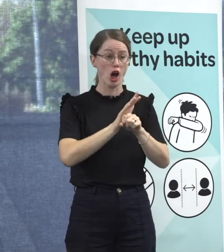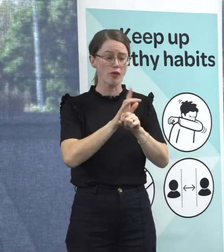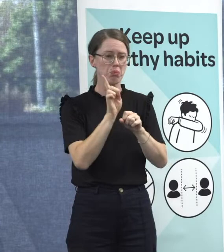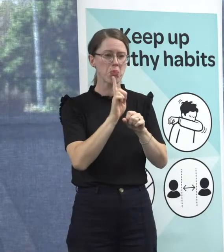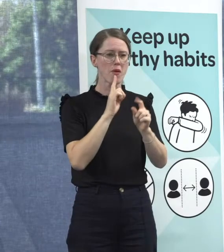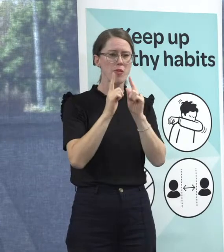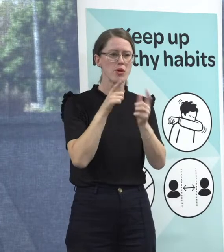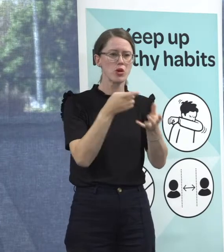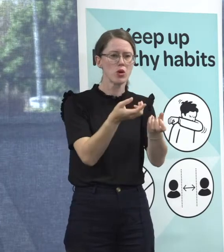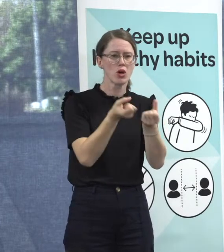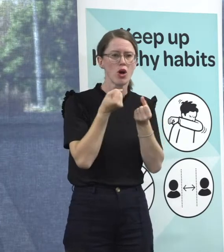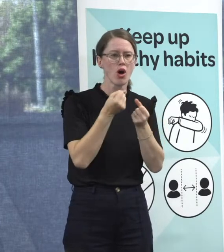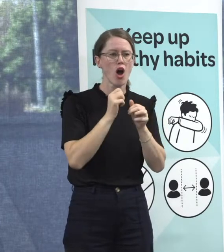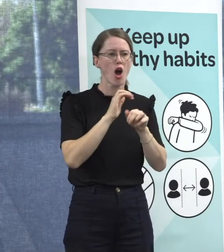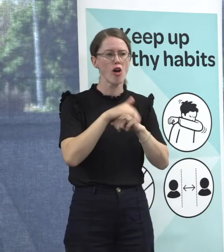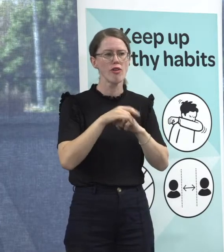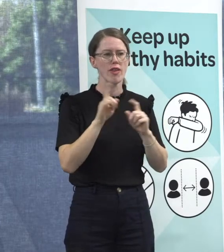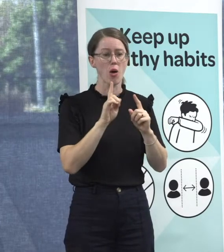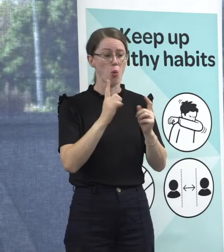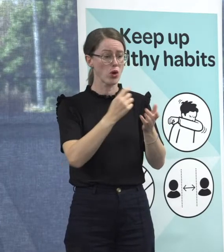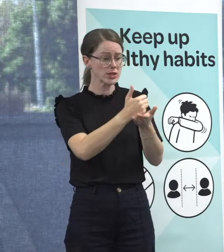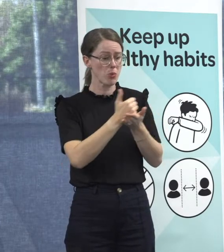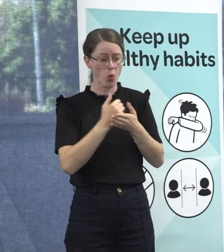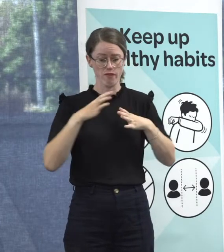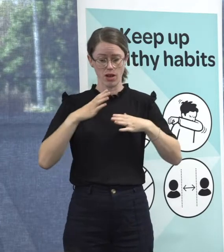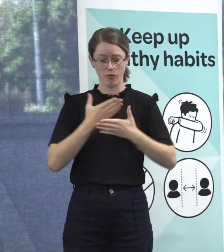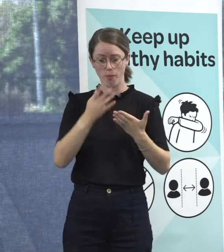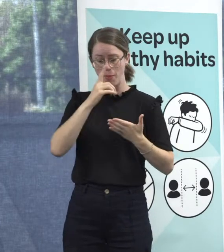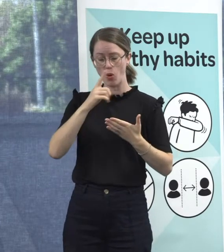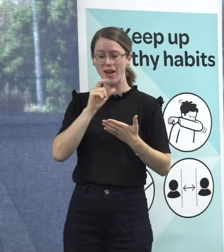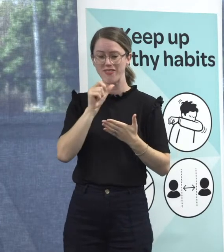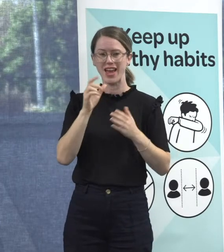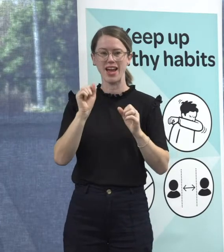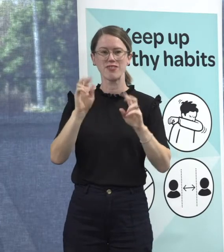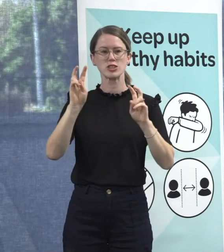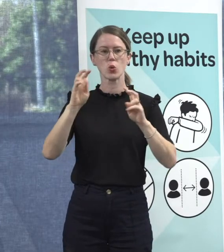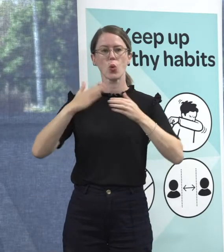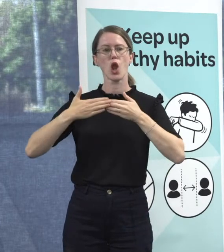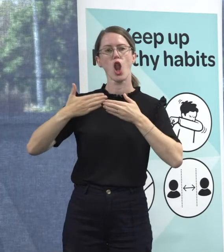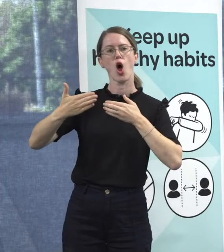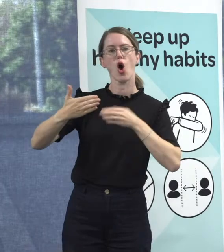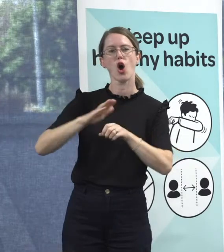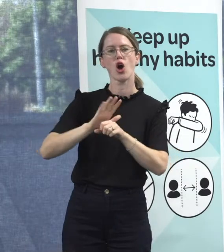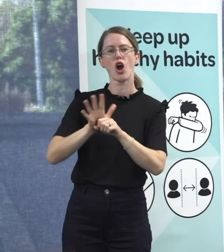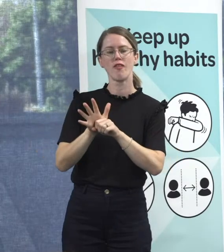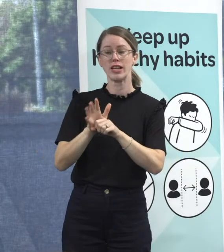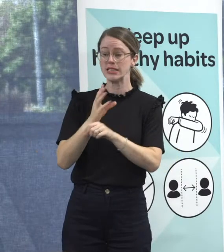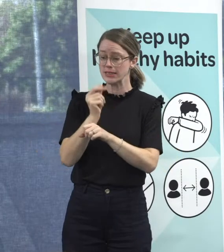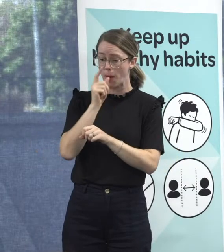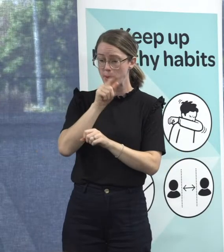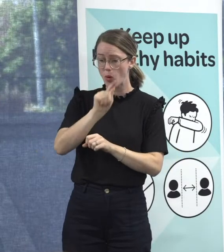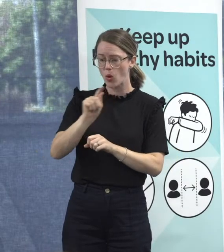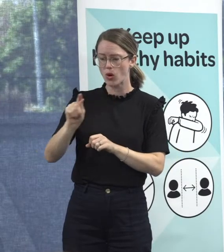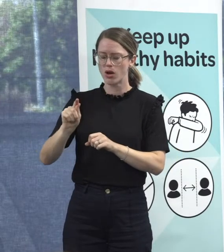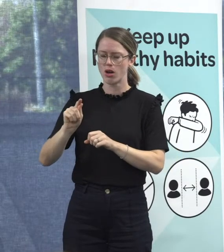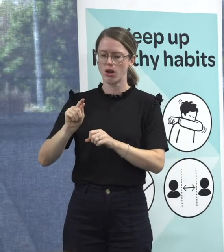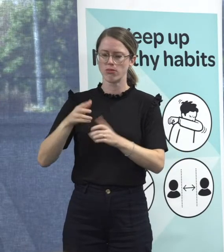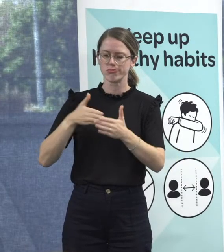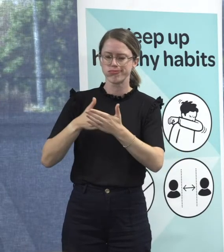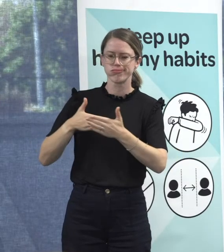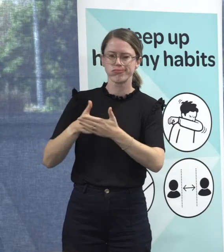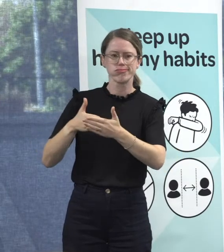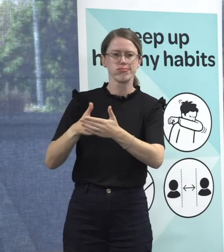been made with that, and what support is currently available for people with long COVID? Some have reportedly been having a lot of trouble